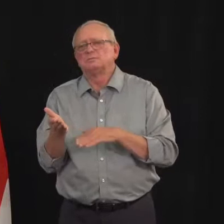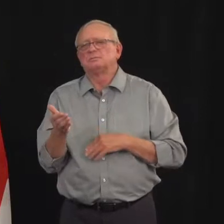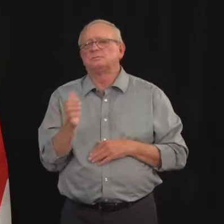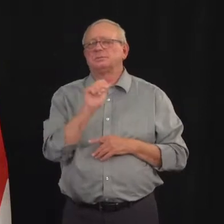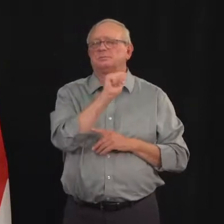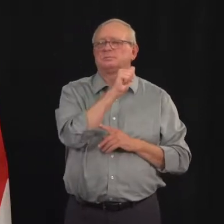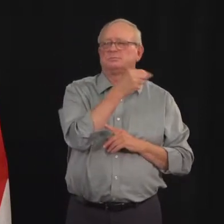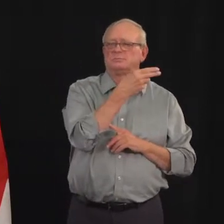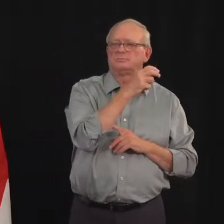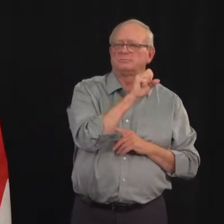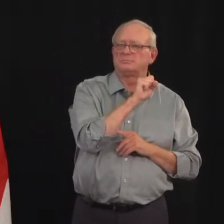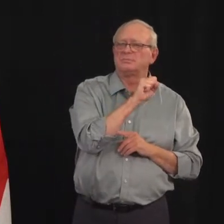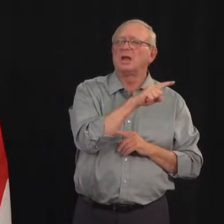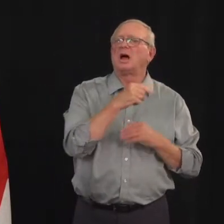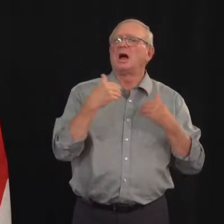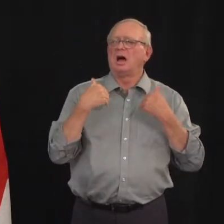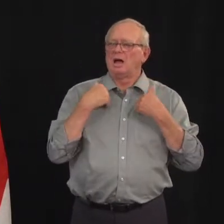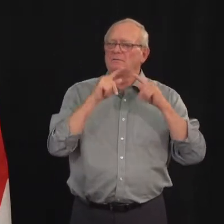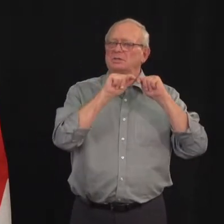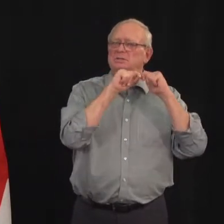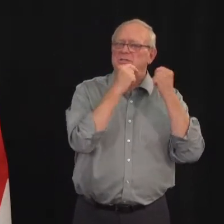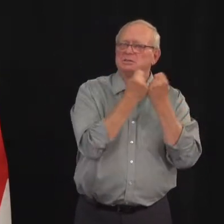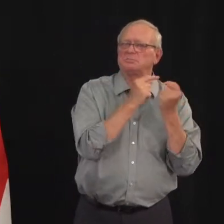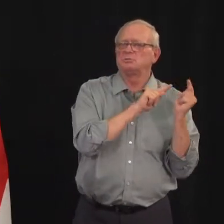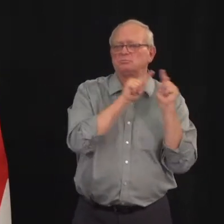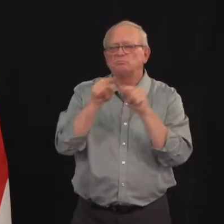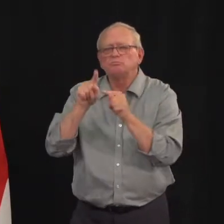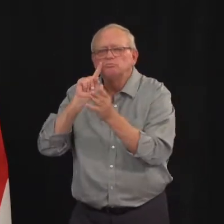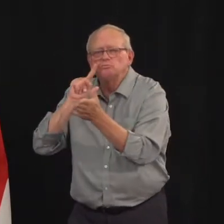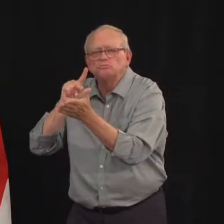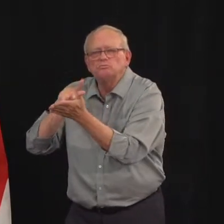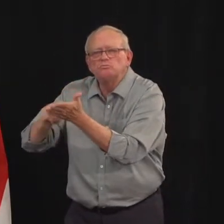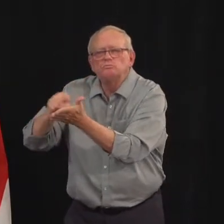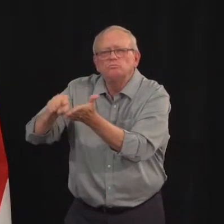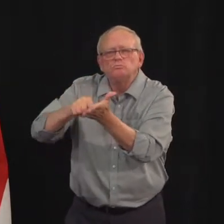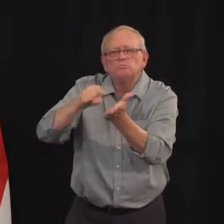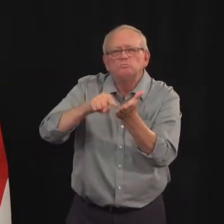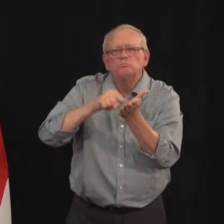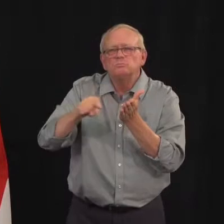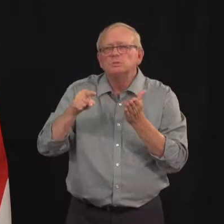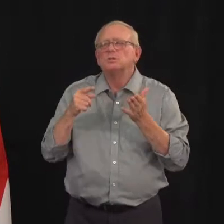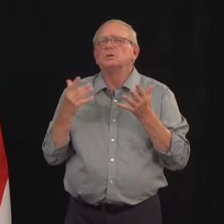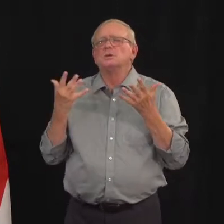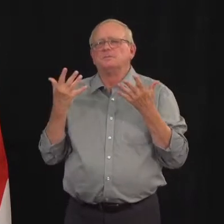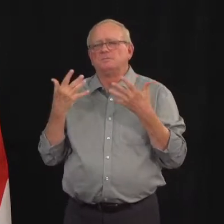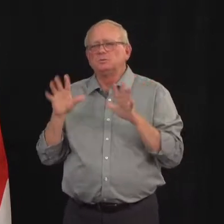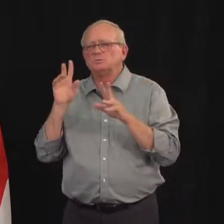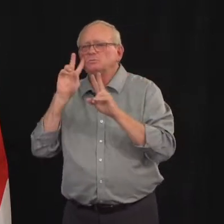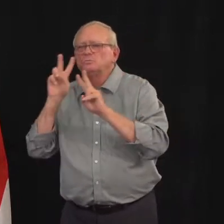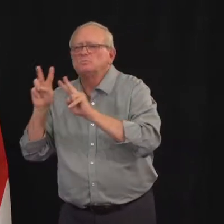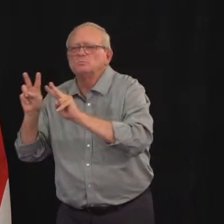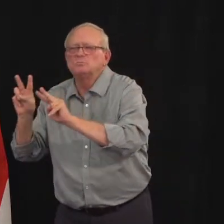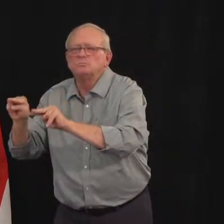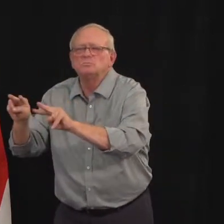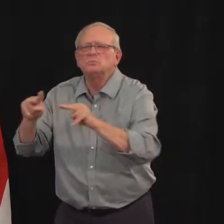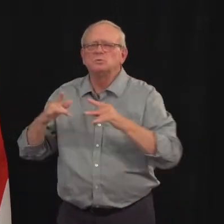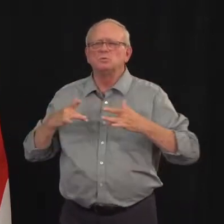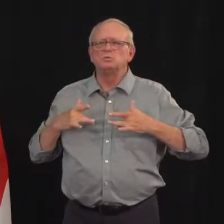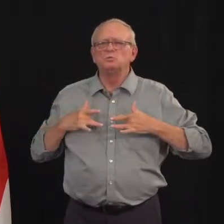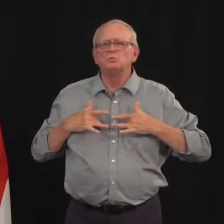conducting audits. We have a compliance division at the ministry. There was an on-site inspection to determine if there was anything that could